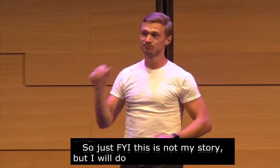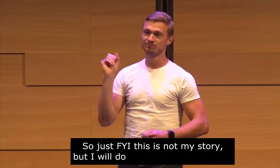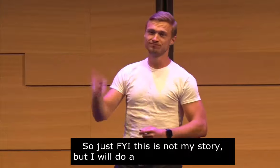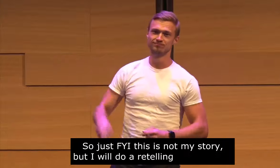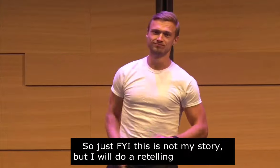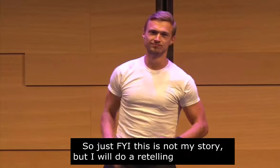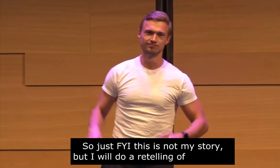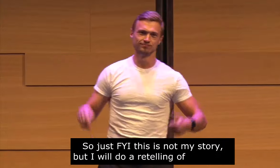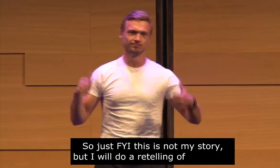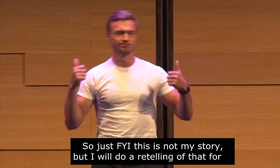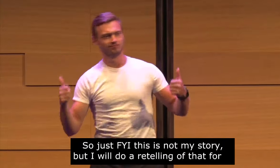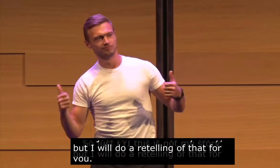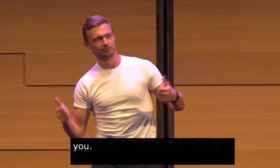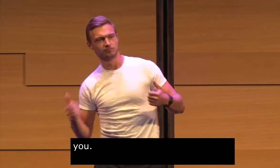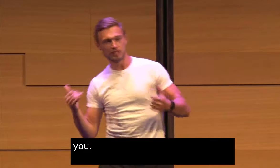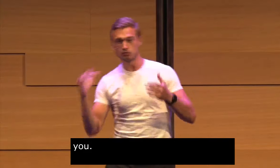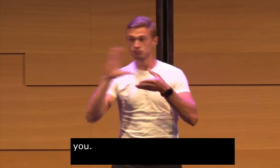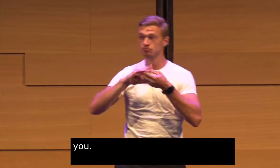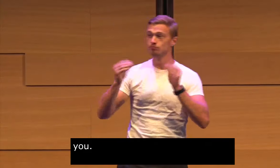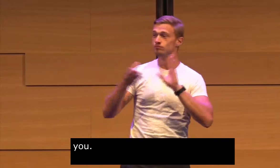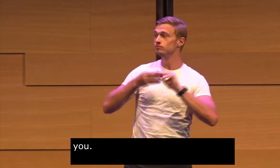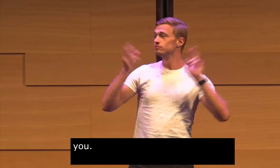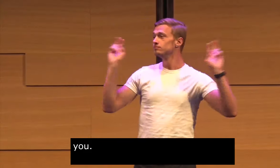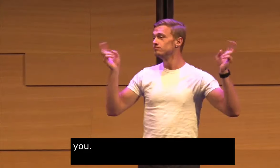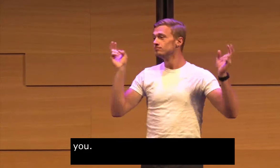do a retelling of that for you.